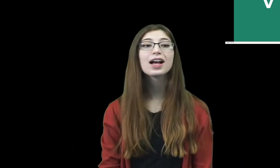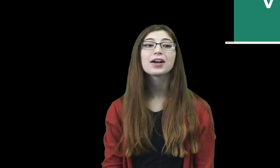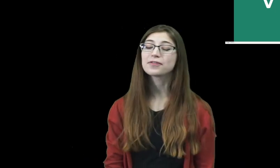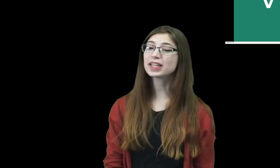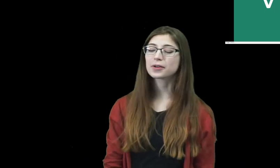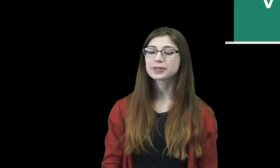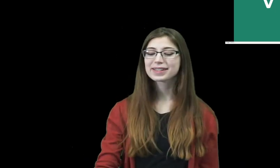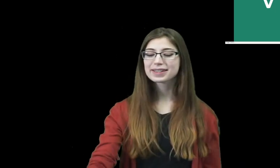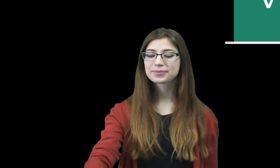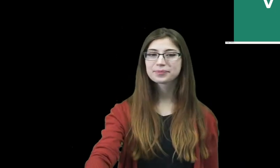Vehicles.